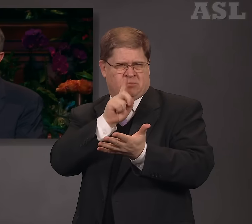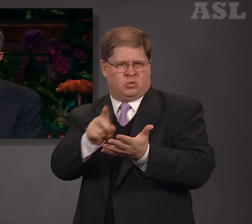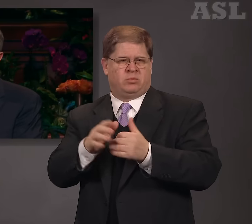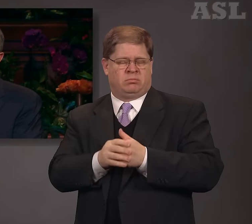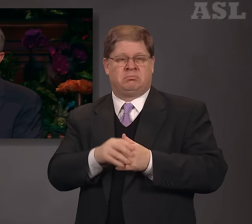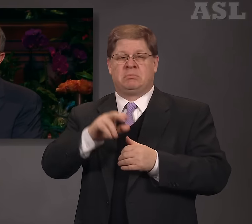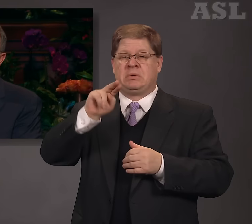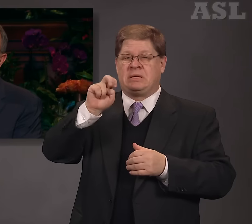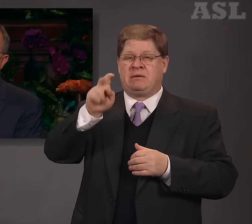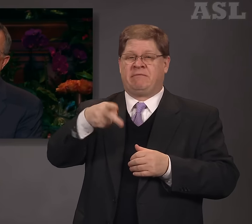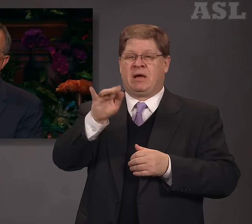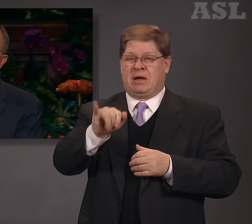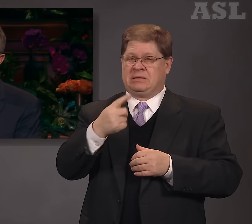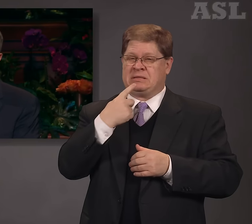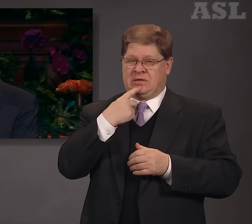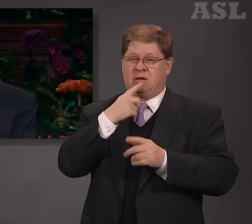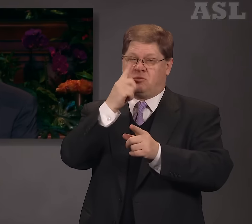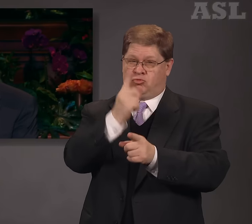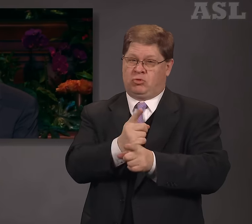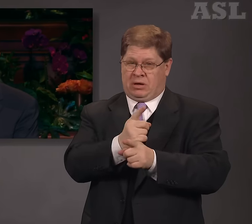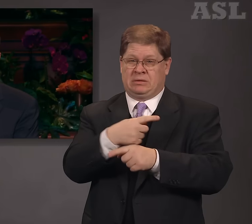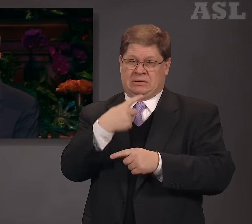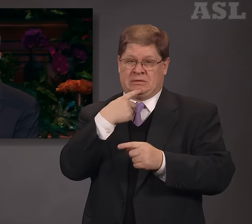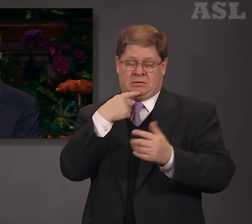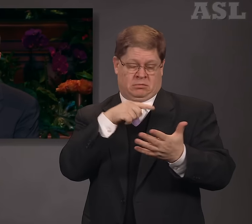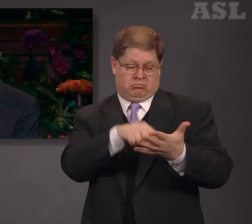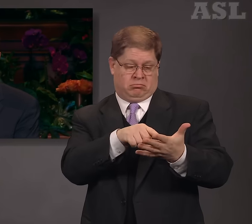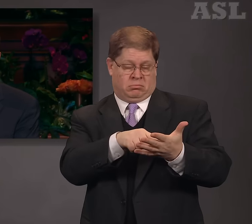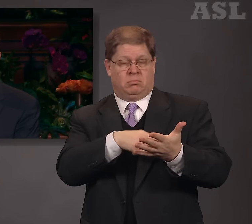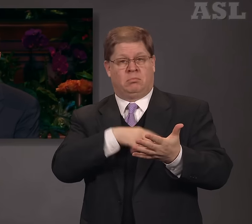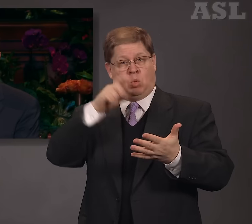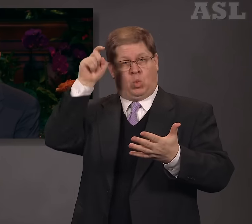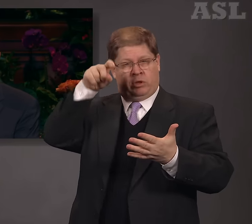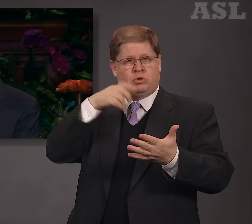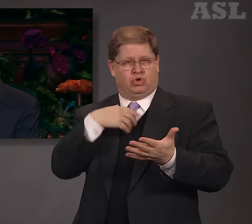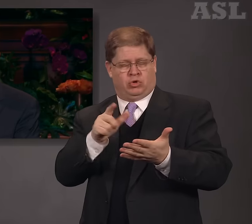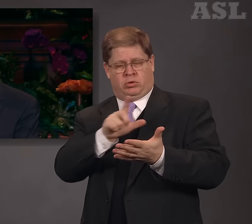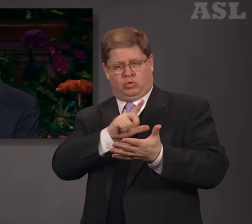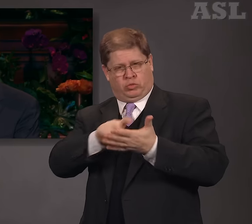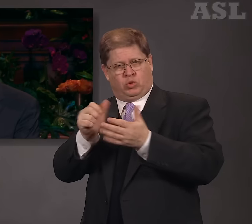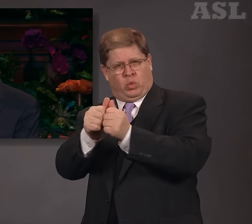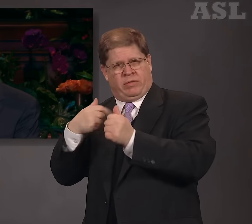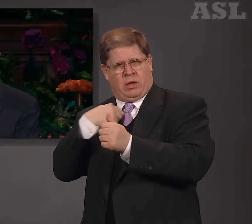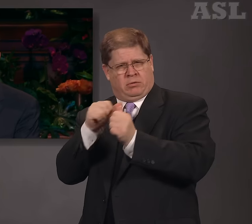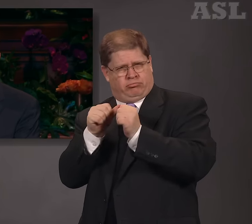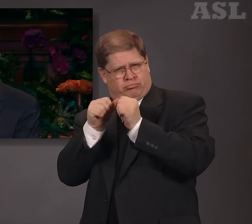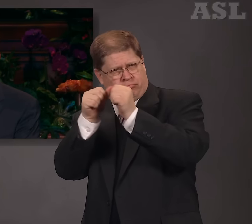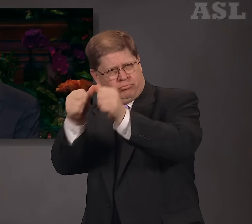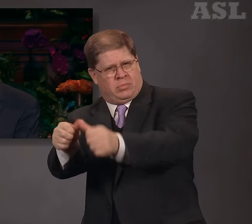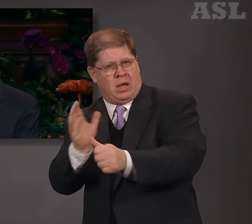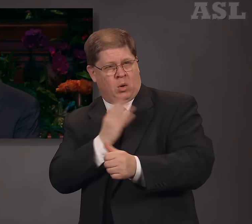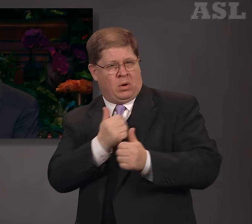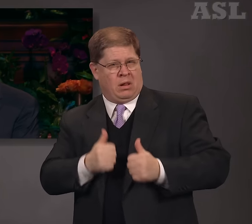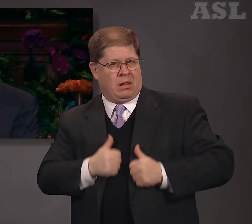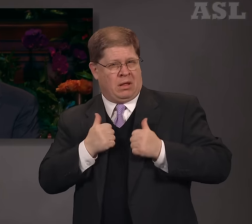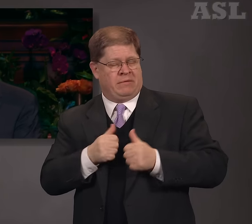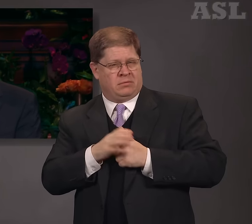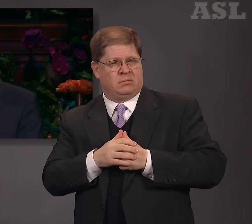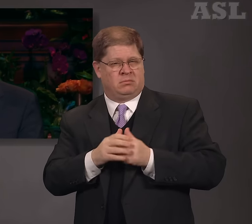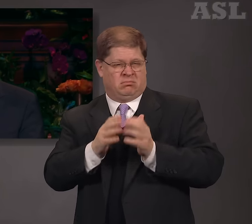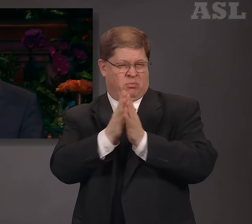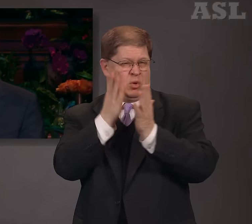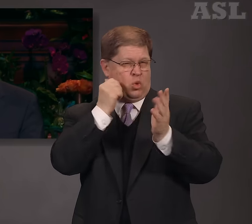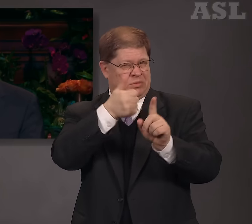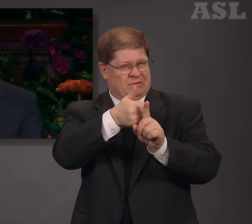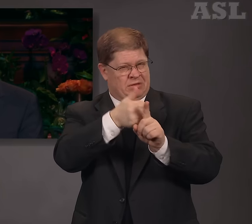it right. It was wisdom in the Lord that we should carry the scriptures with us throughout our lives. The Book of Mormon is the